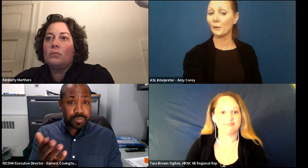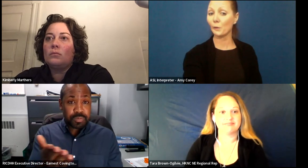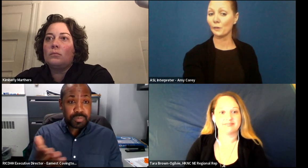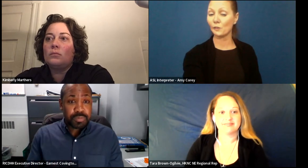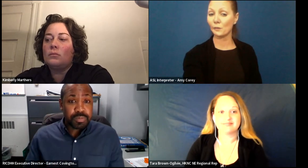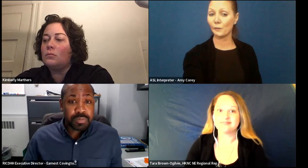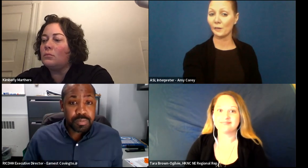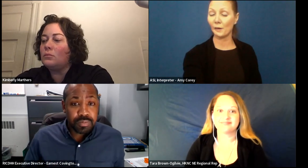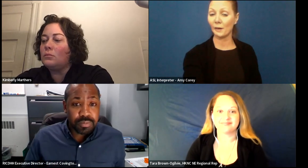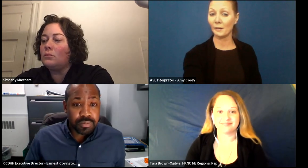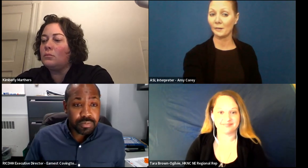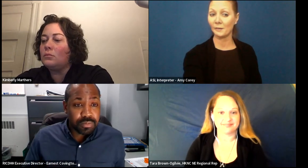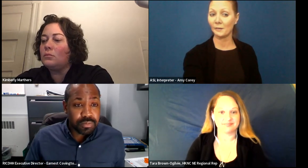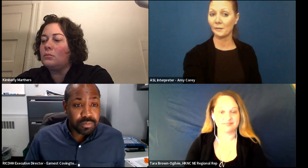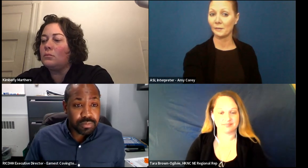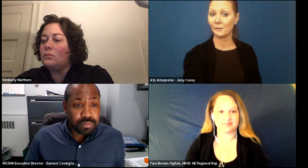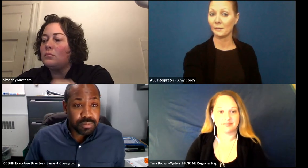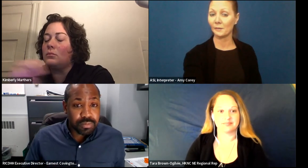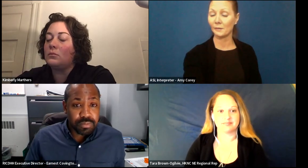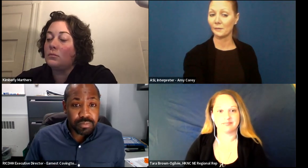Any other questions for Tara?